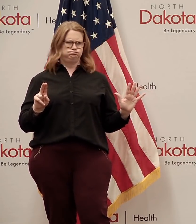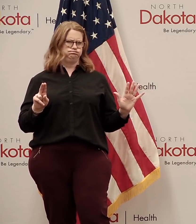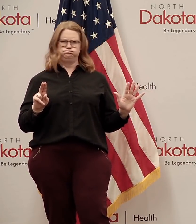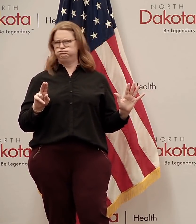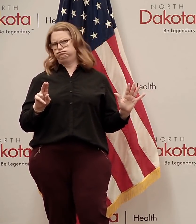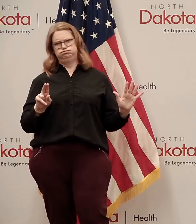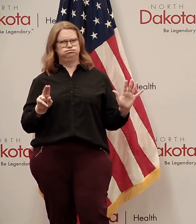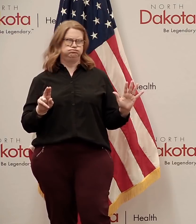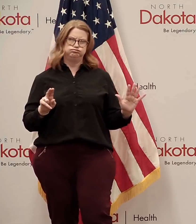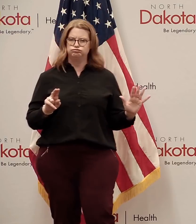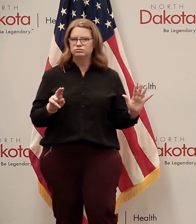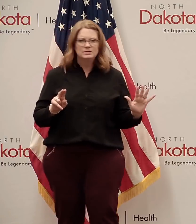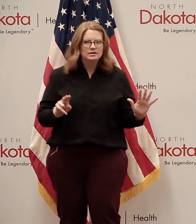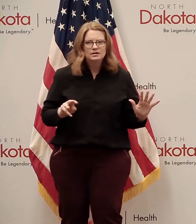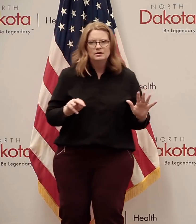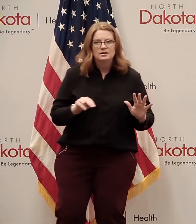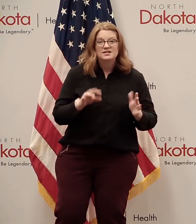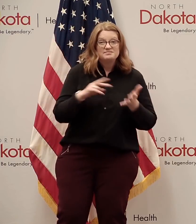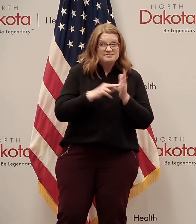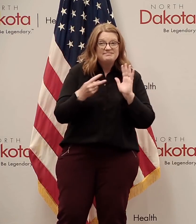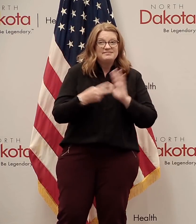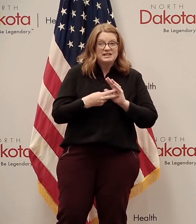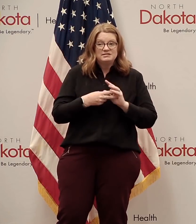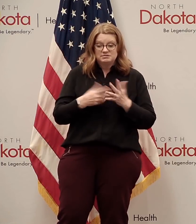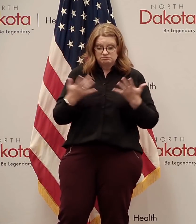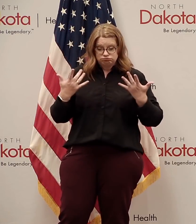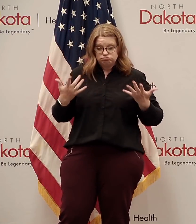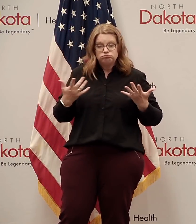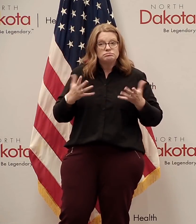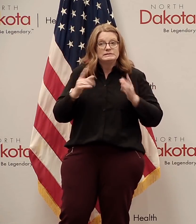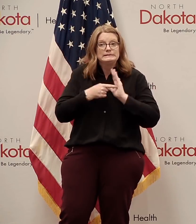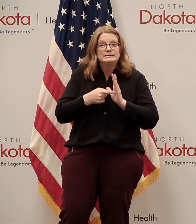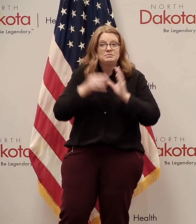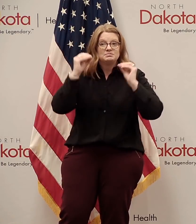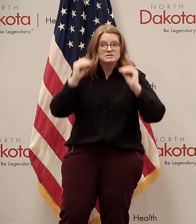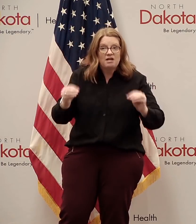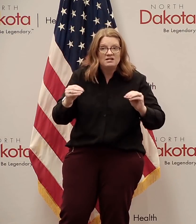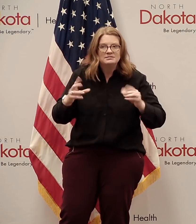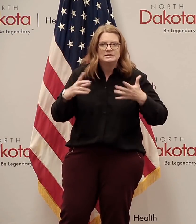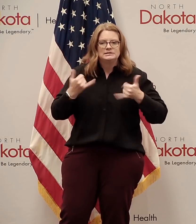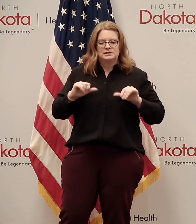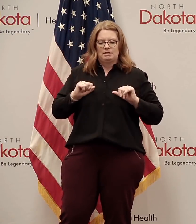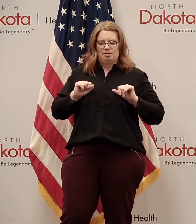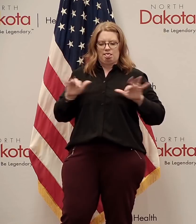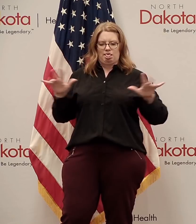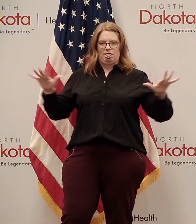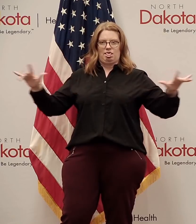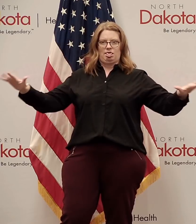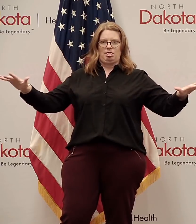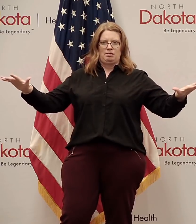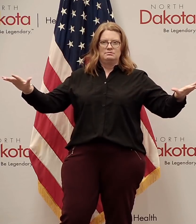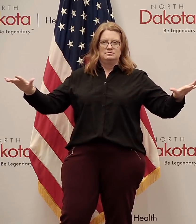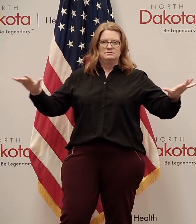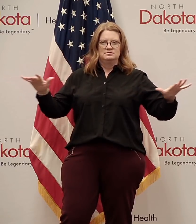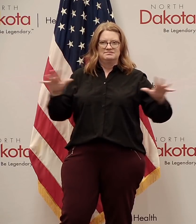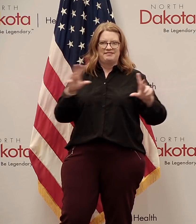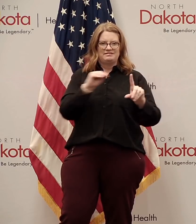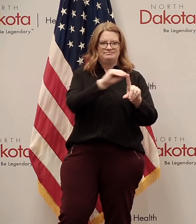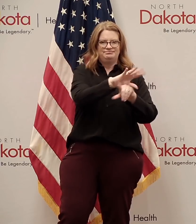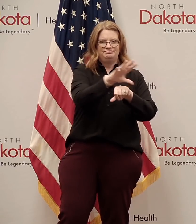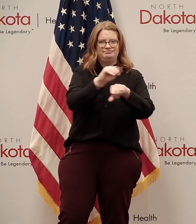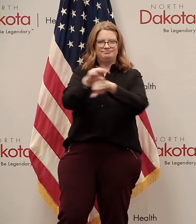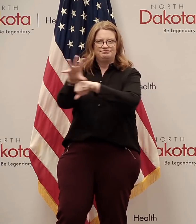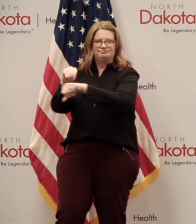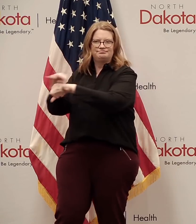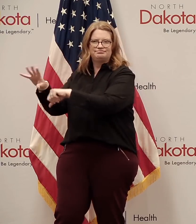can be someone who's spreading it and not even have symptoms. And so again, the distancing and if you're not able